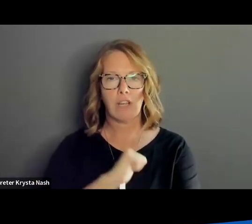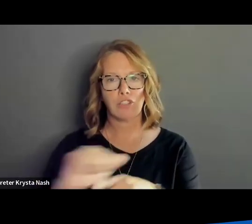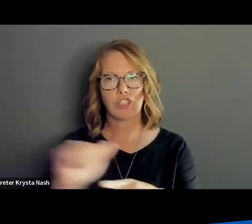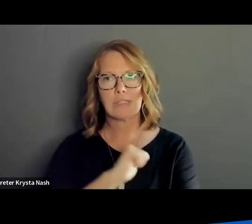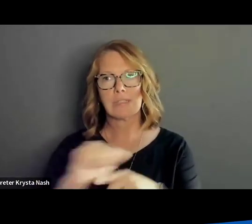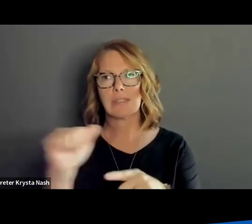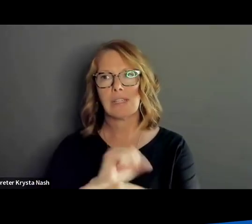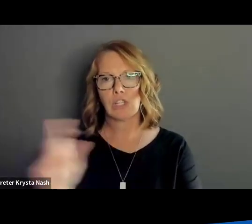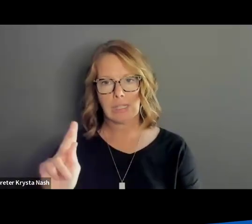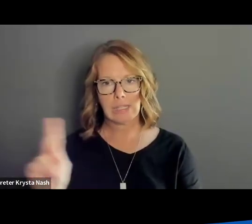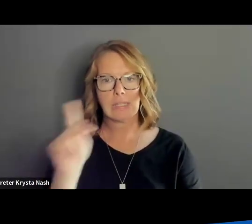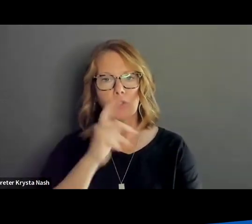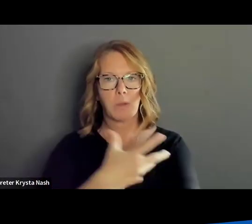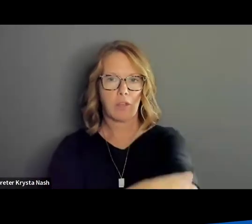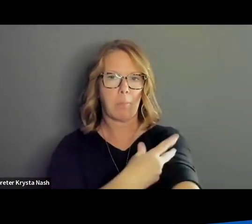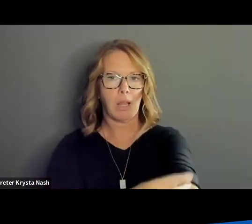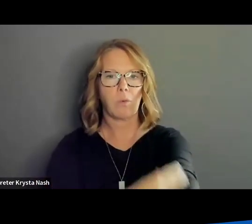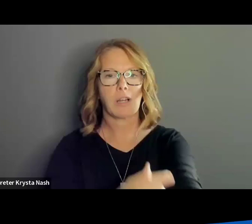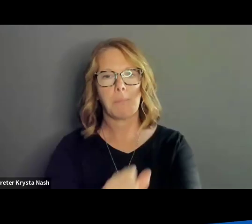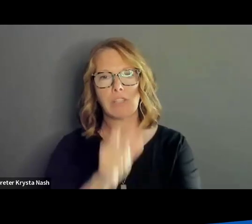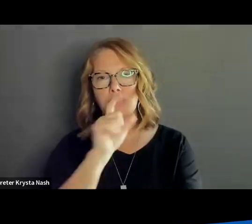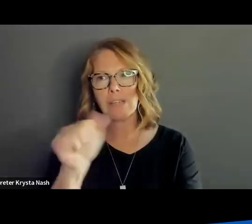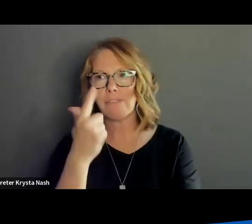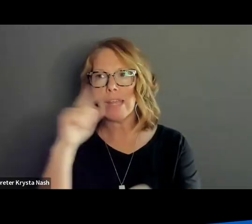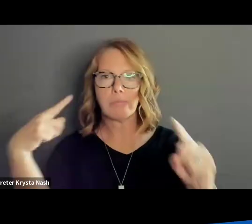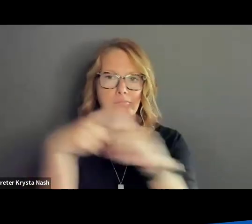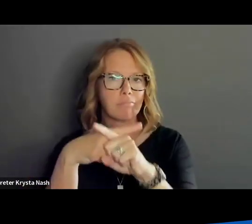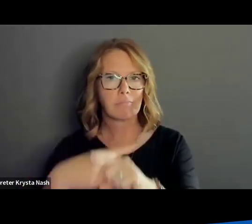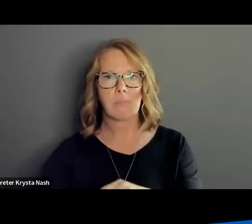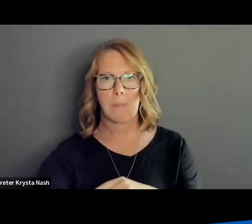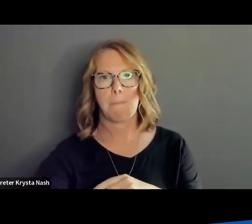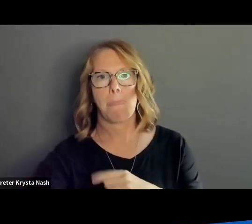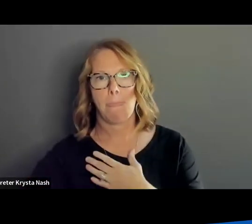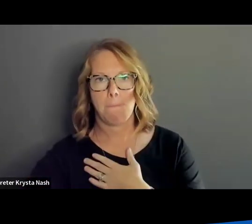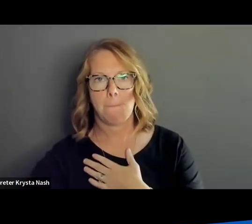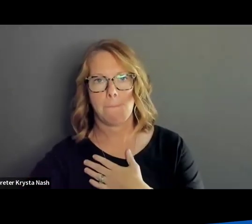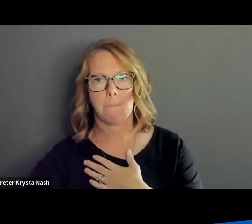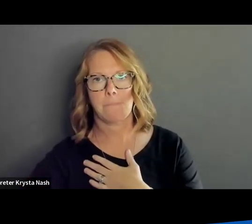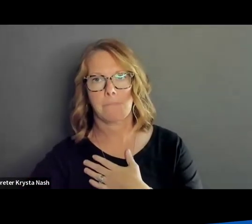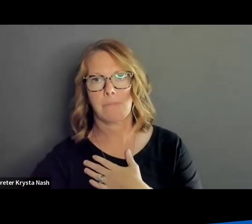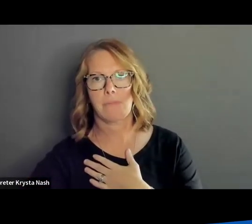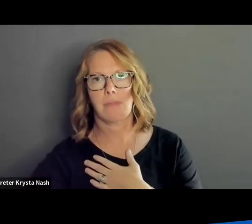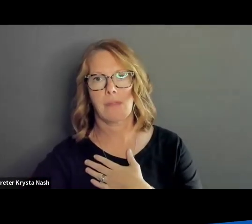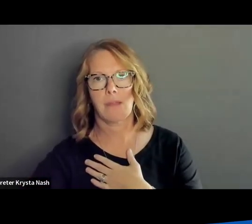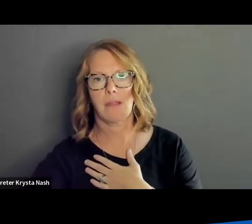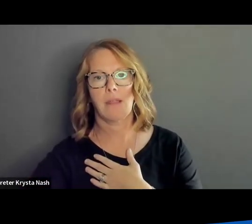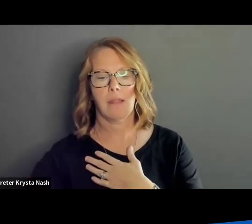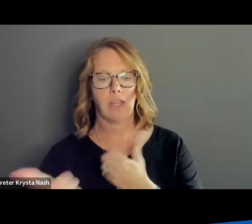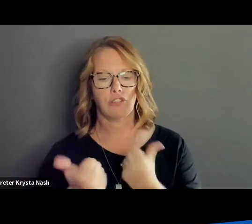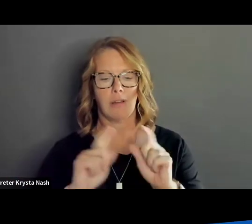blood work. So make sure, and if there's any kind of discrepancy in there, they can help alter to try different